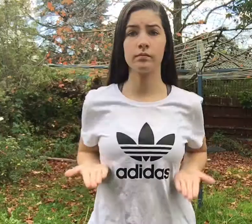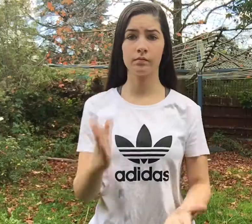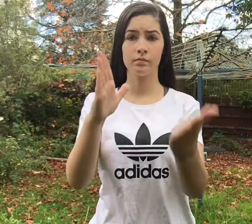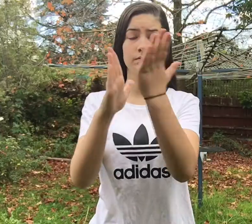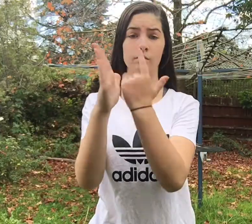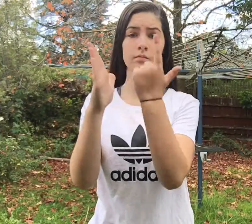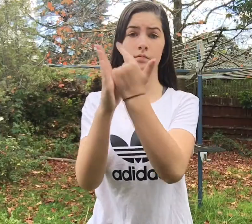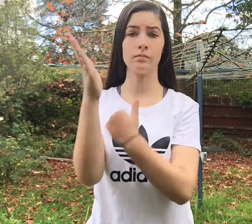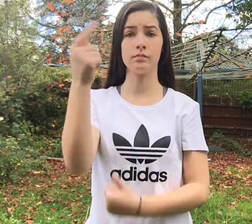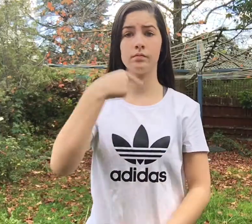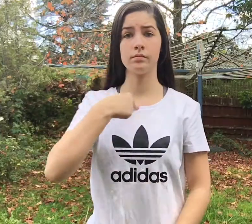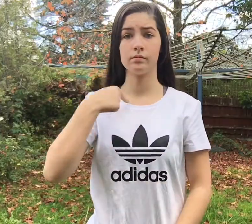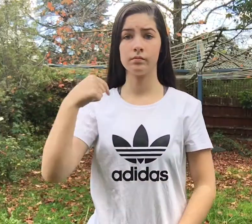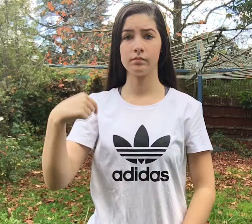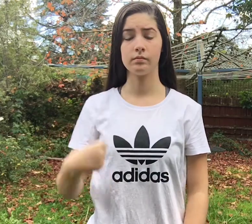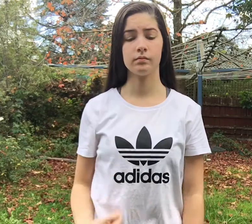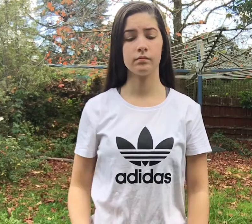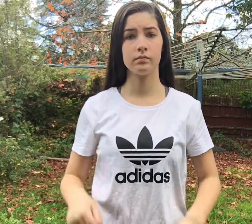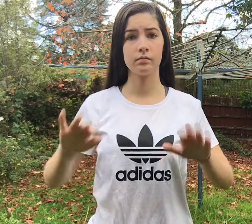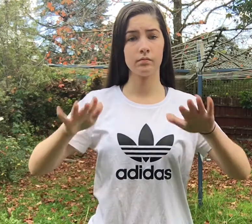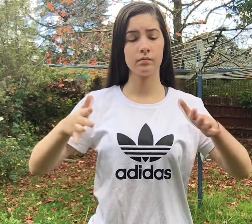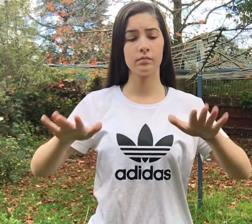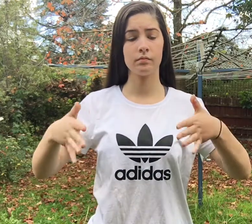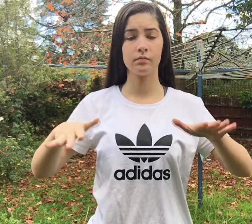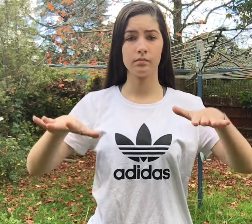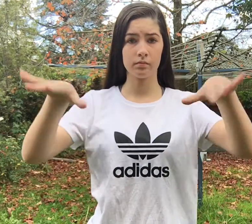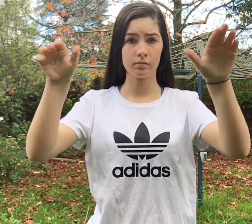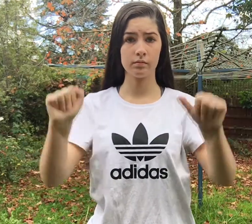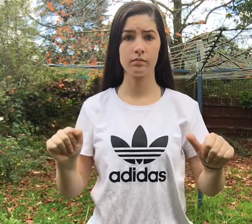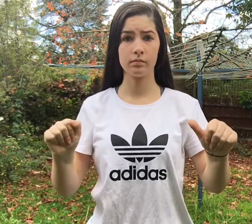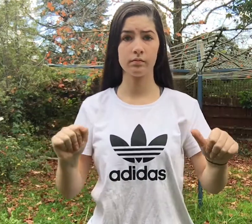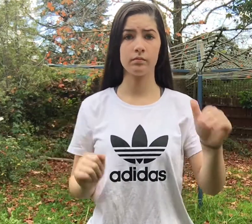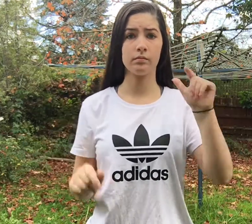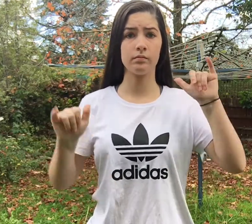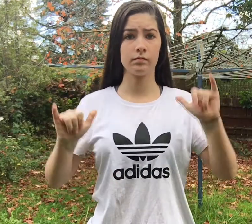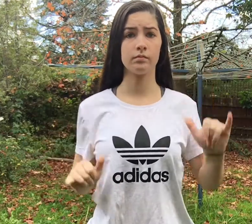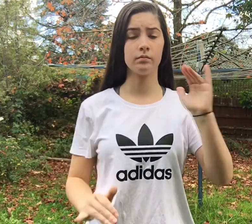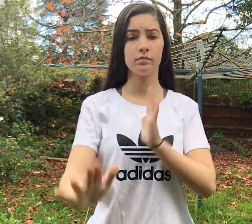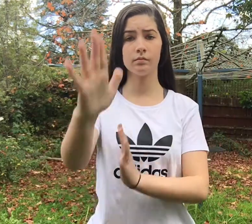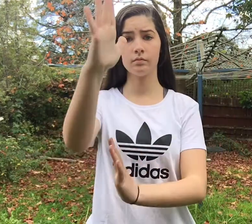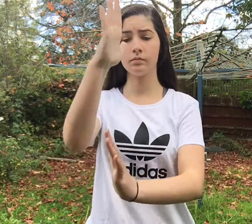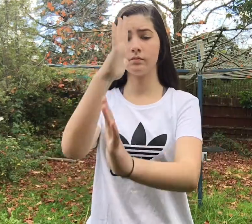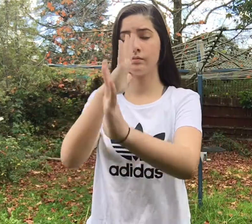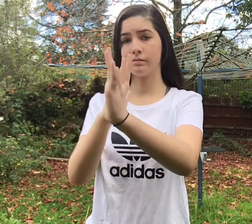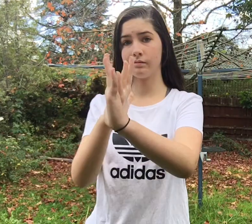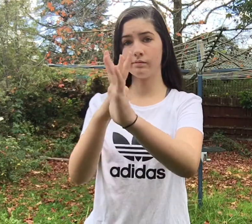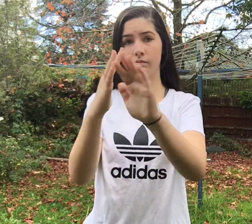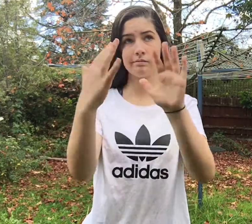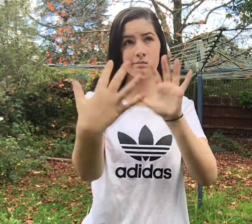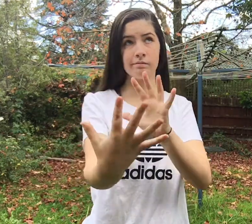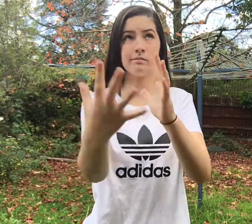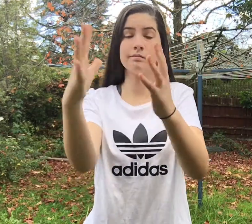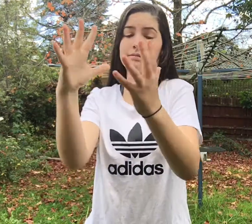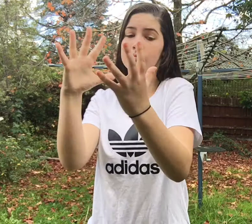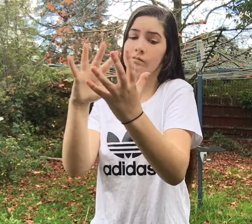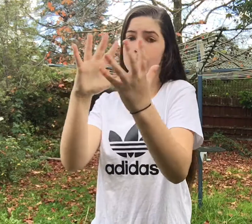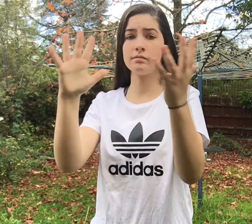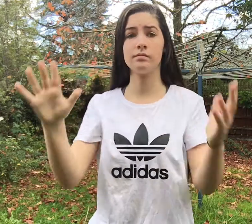Give a little time to me, burn this out. We'll play hide and seek to turn this